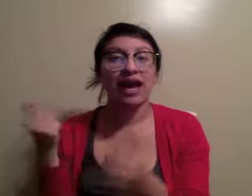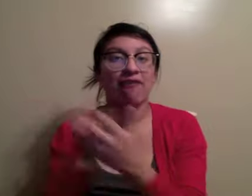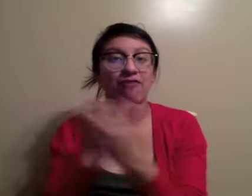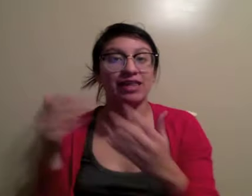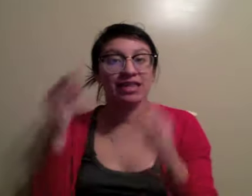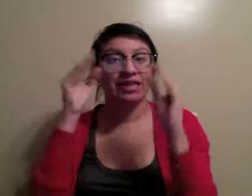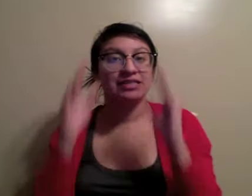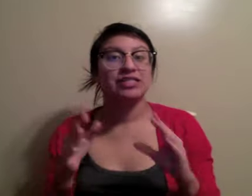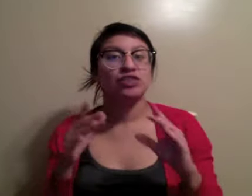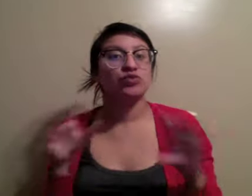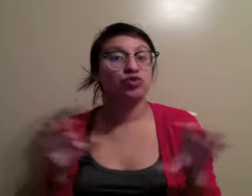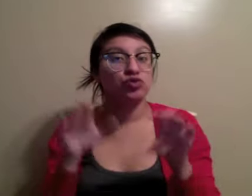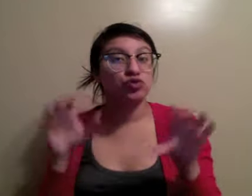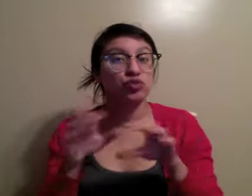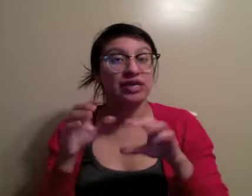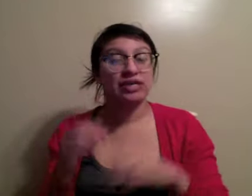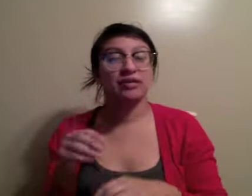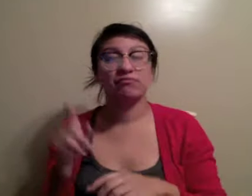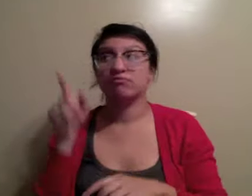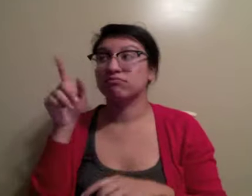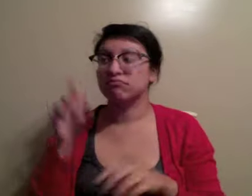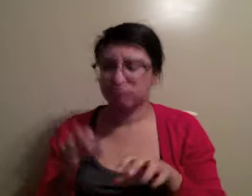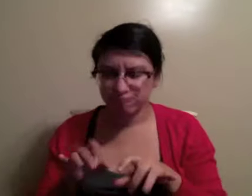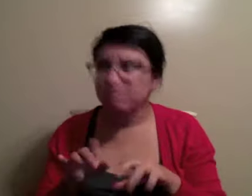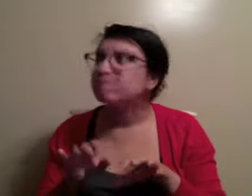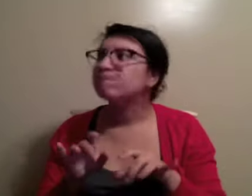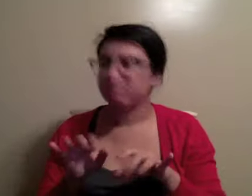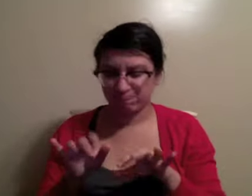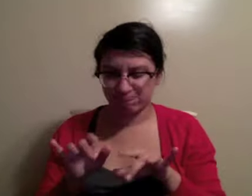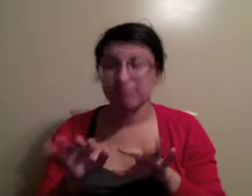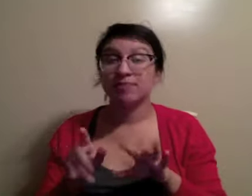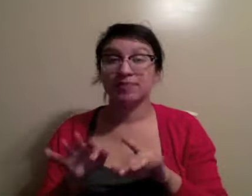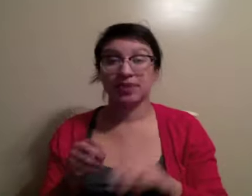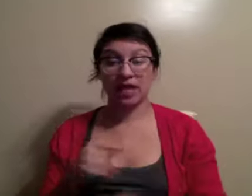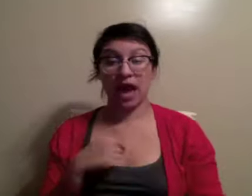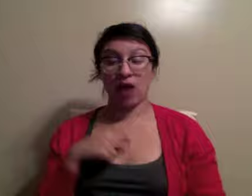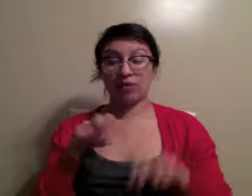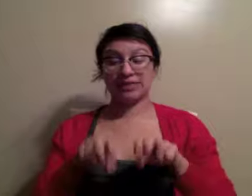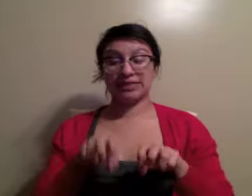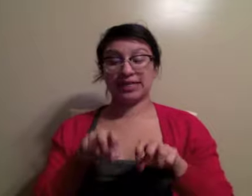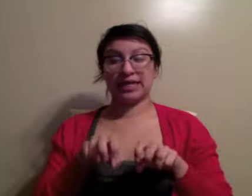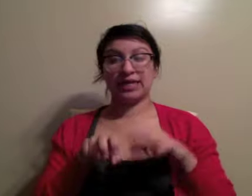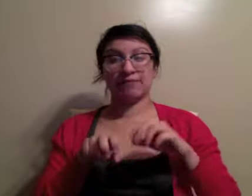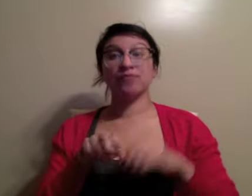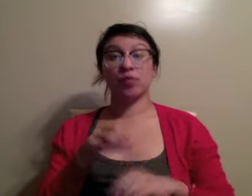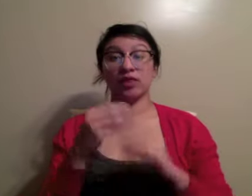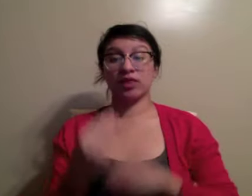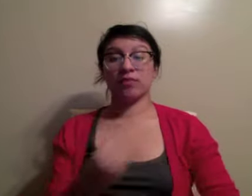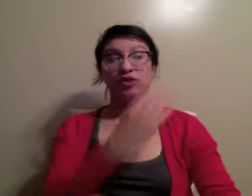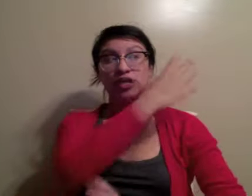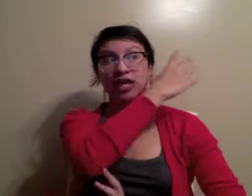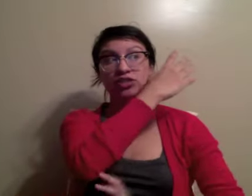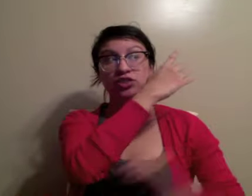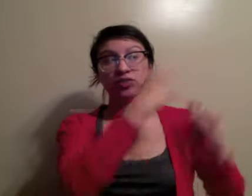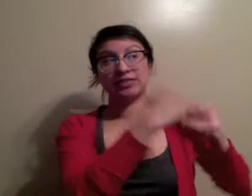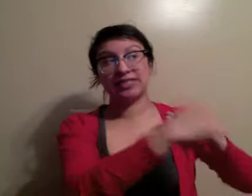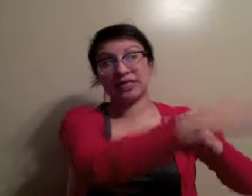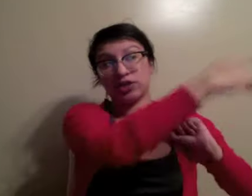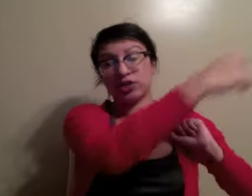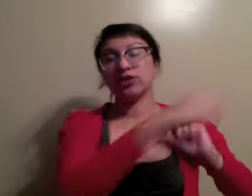housing integration in Chicago, an angry mob hit him in the head with a rock. More and more Americans were finding blatant racial